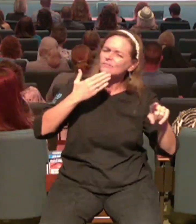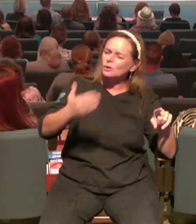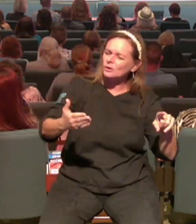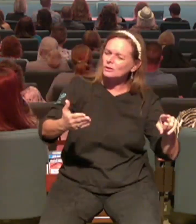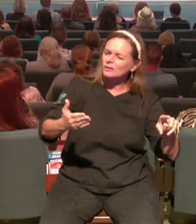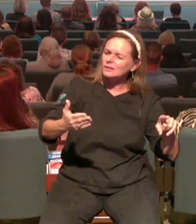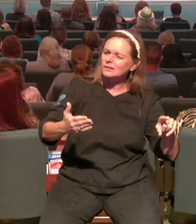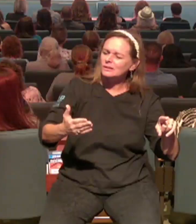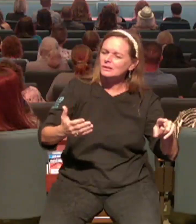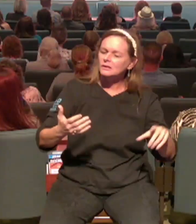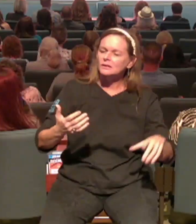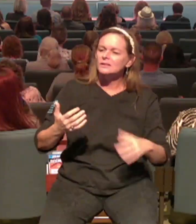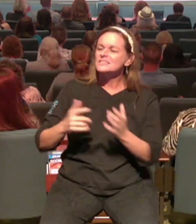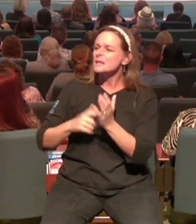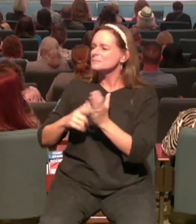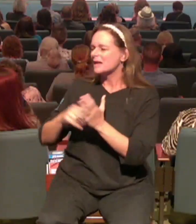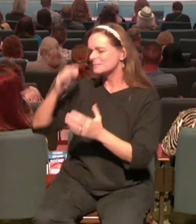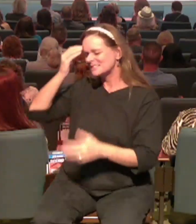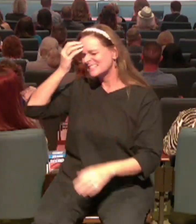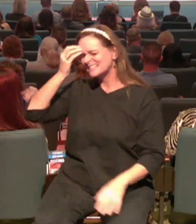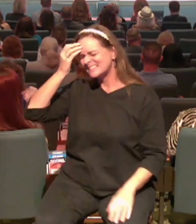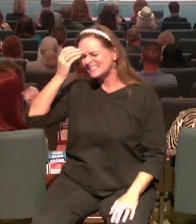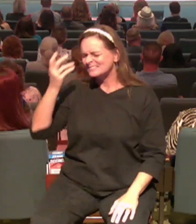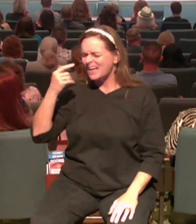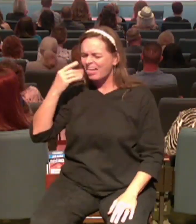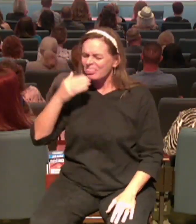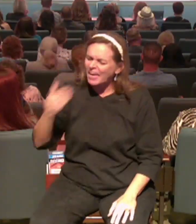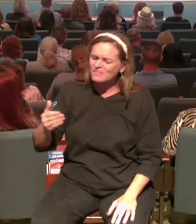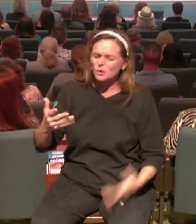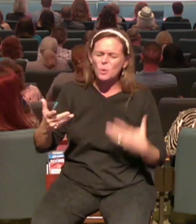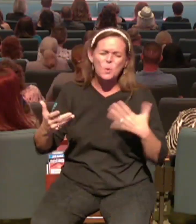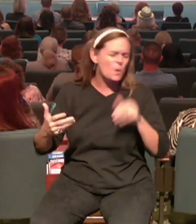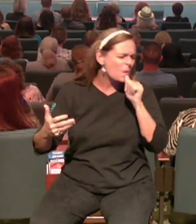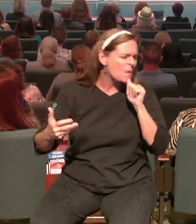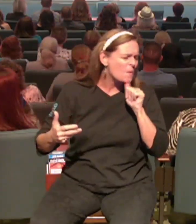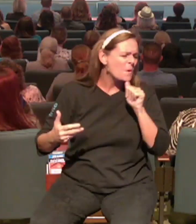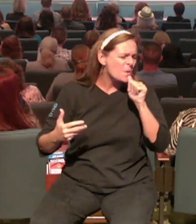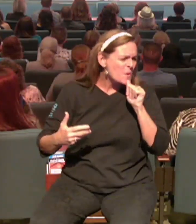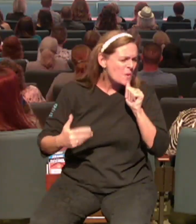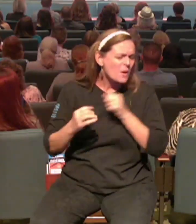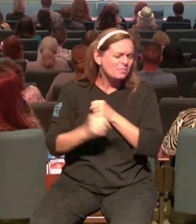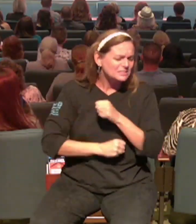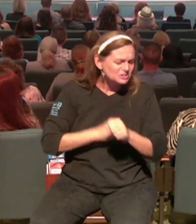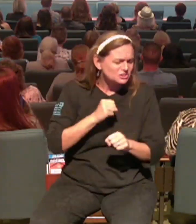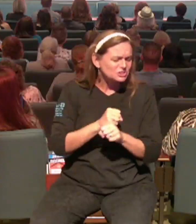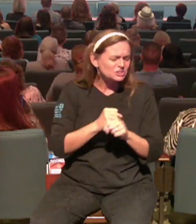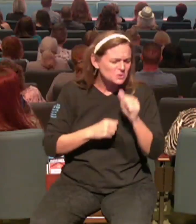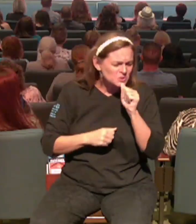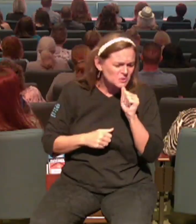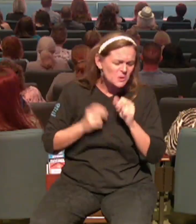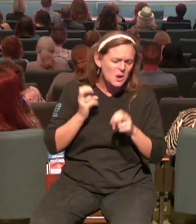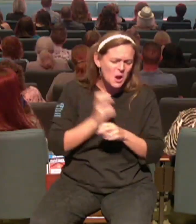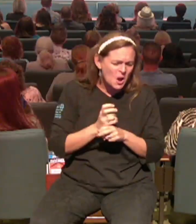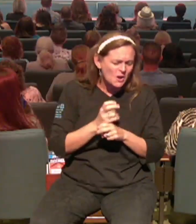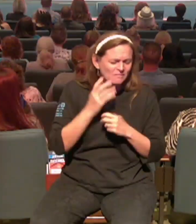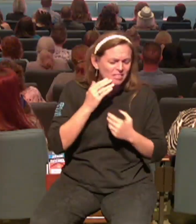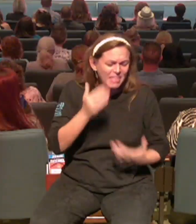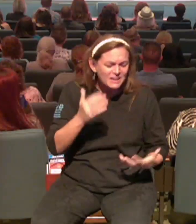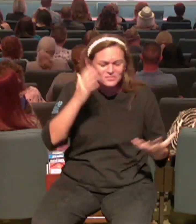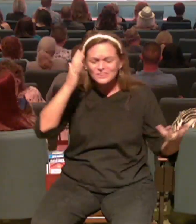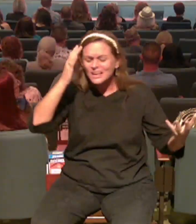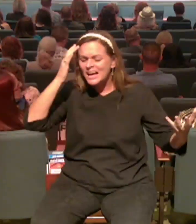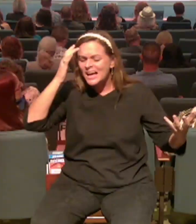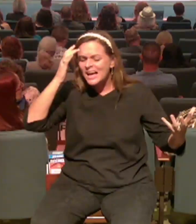to think about what we're thankful for. Maybe you've been there this year. Maybe you've gone through some loss or some pain and you focused more right now on